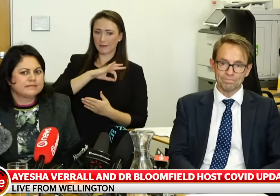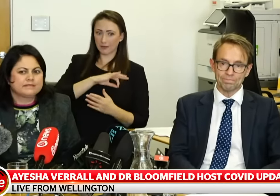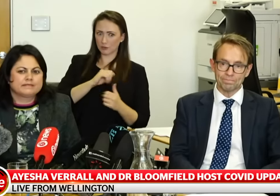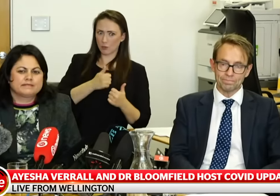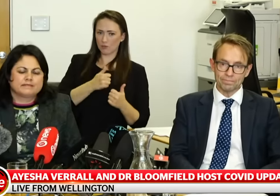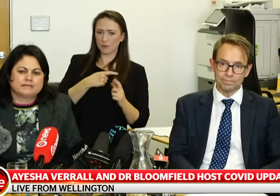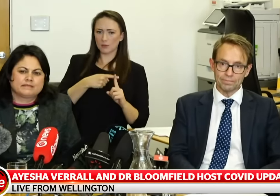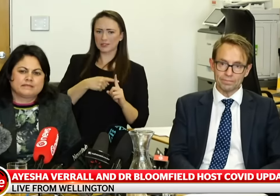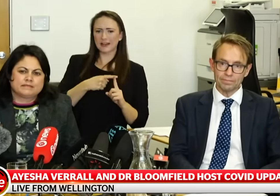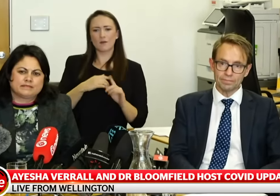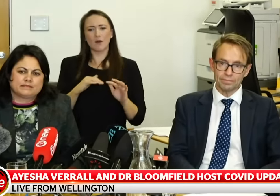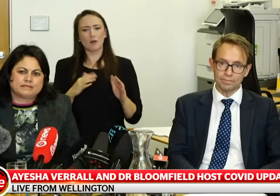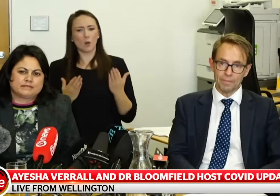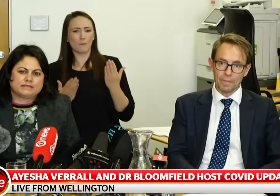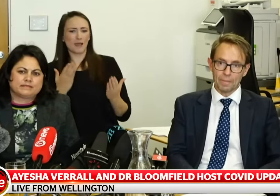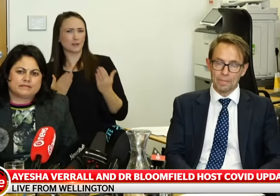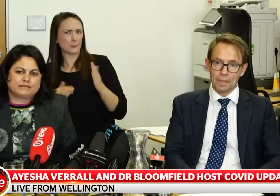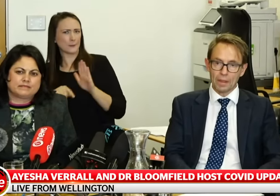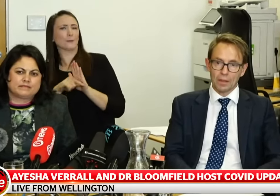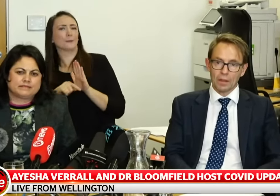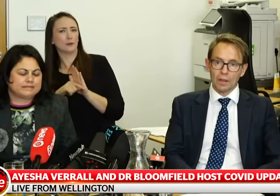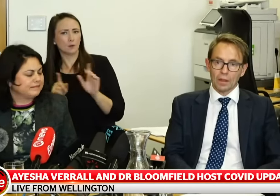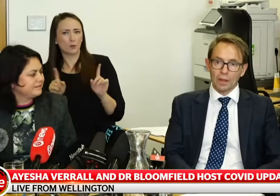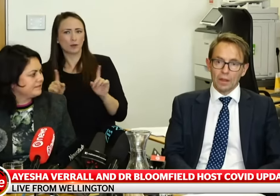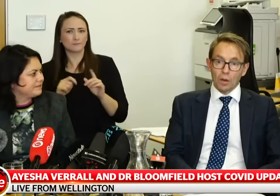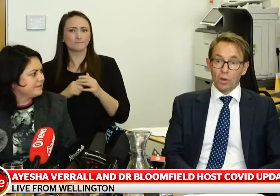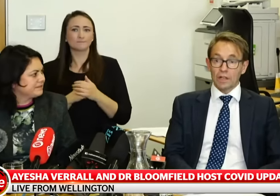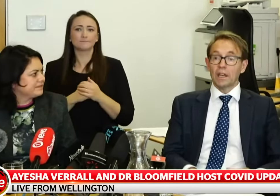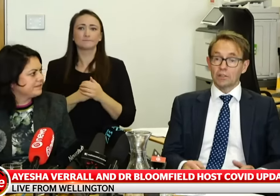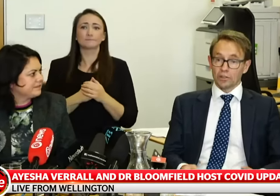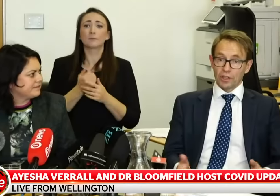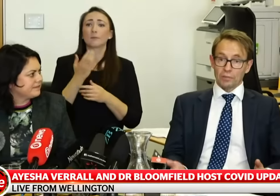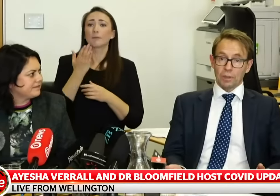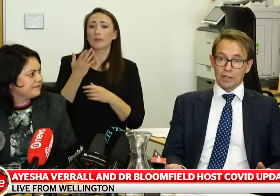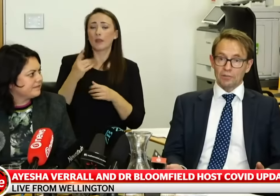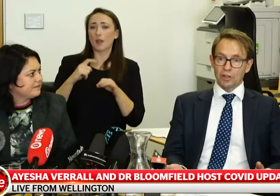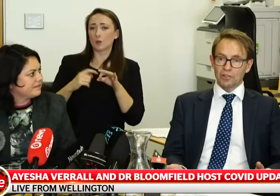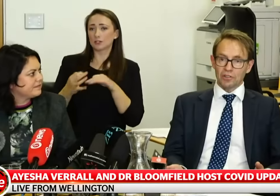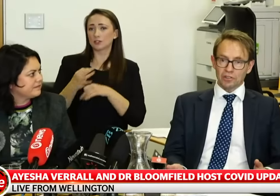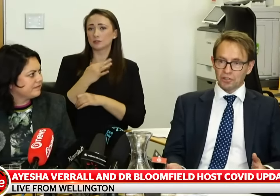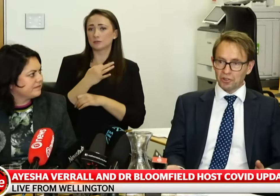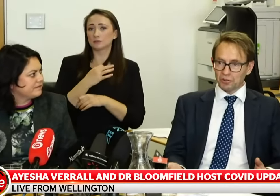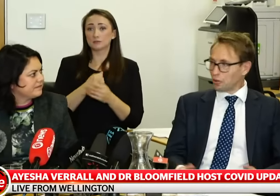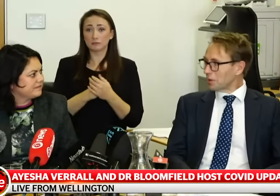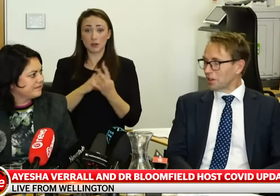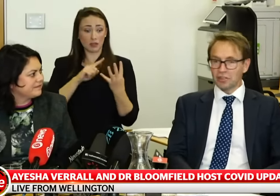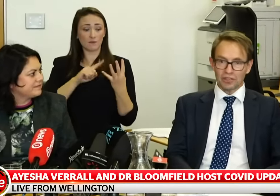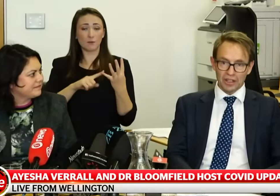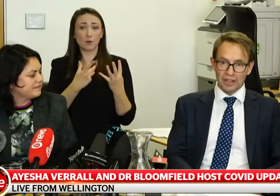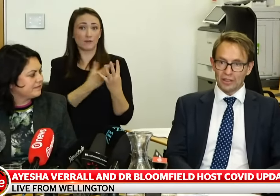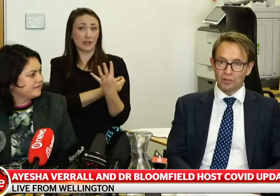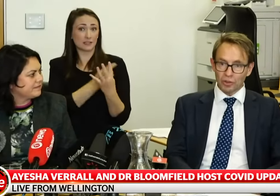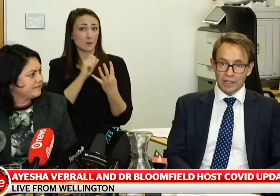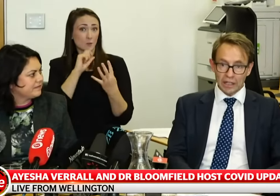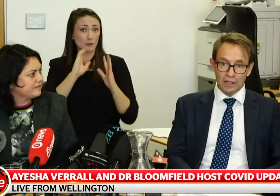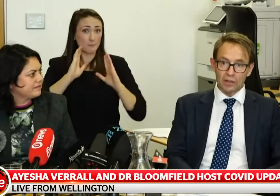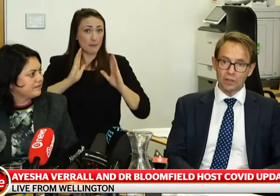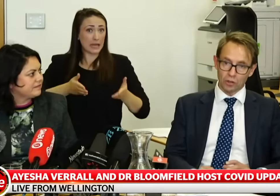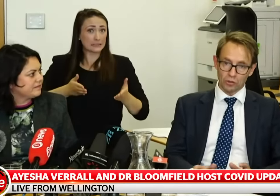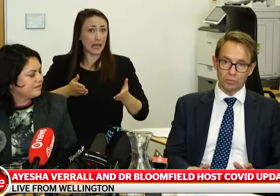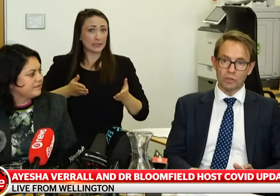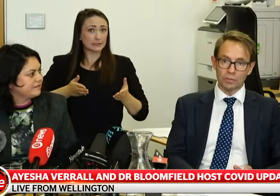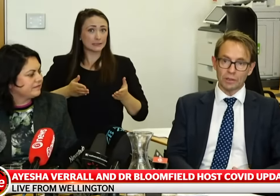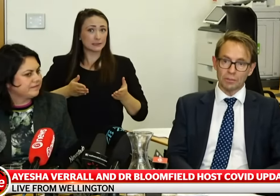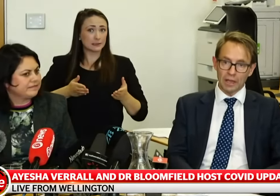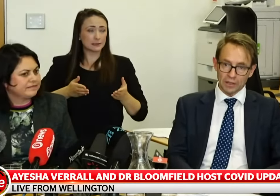is that second booster mandated in any way for any particular groups? Well, I can say that my advice, and it's still forming, is already clear that